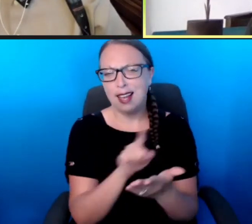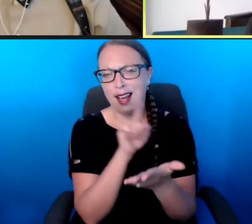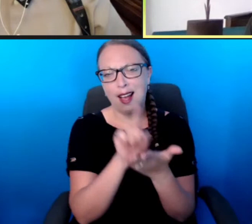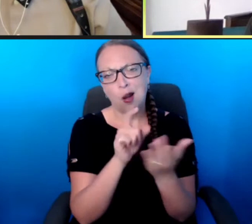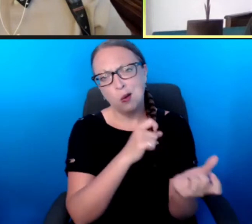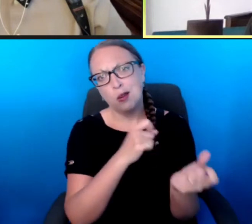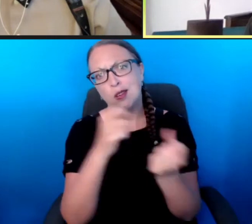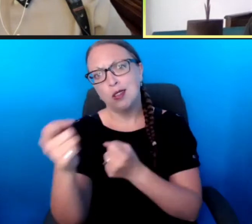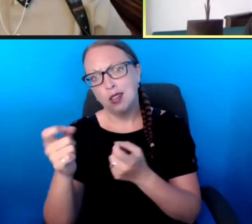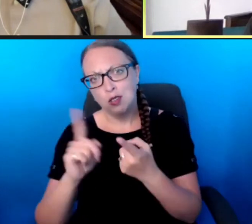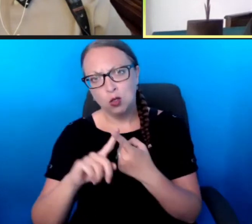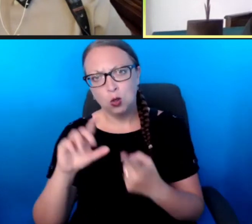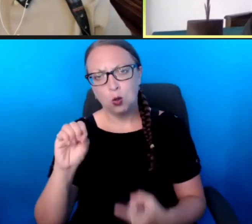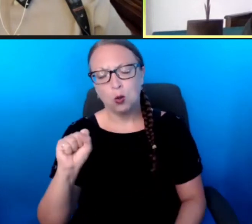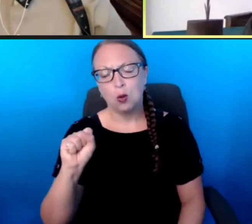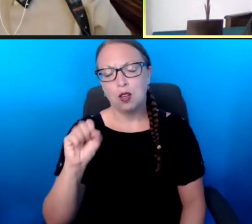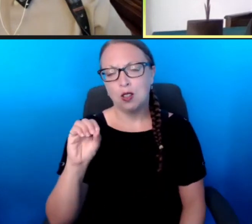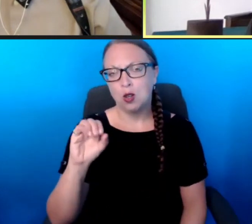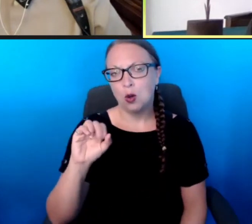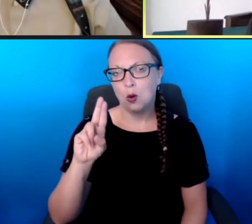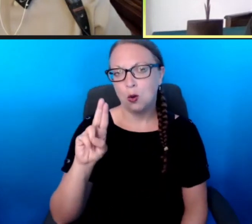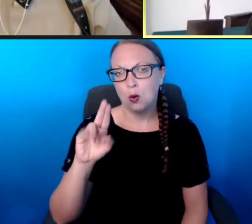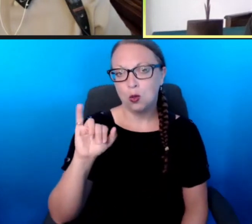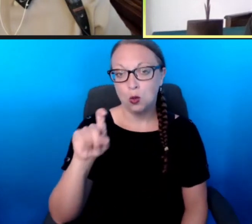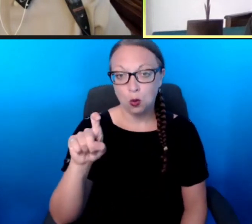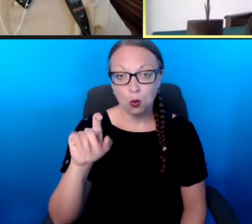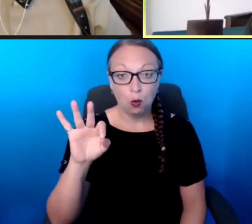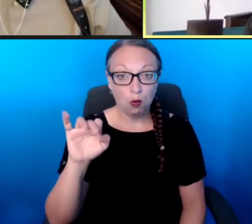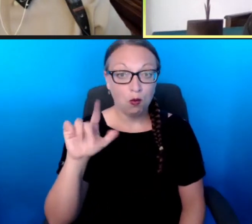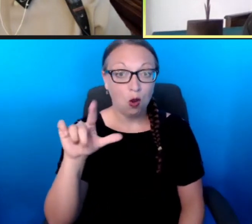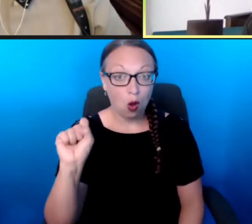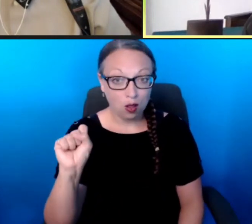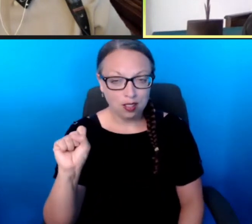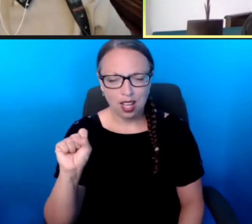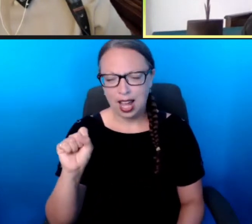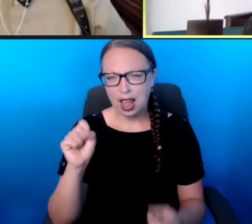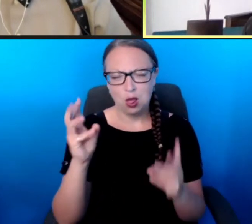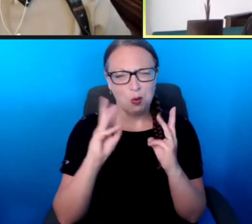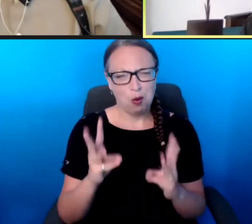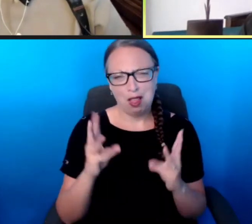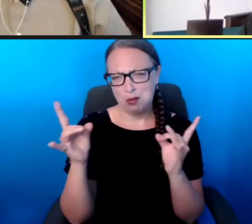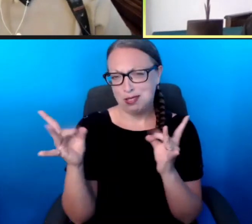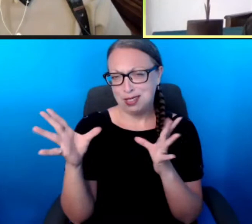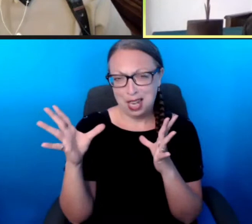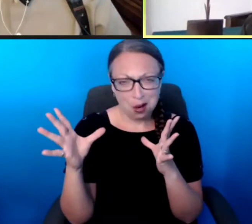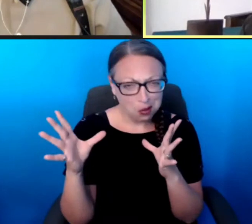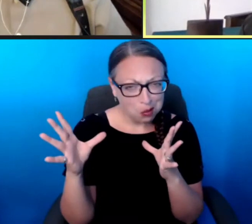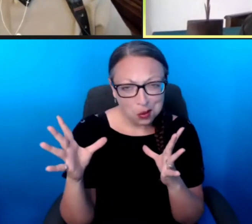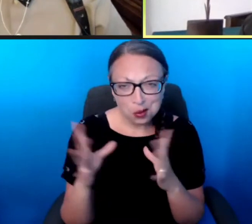Falls, and the weather sometimes was terrible. We had a